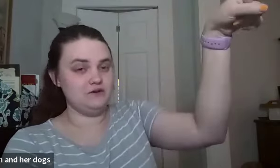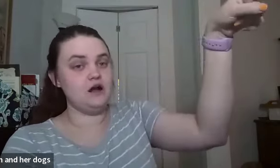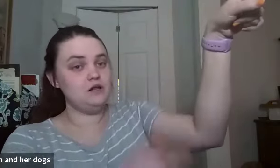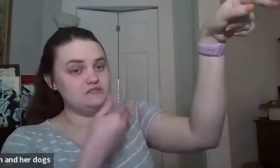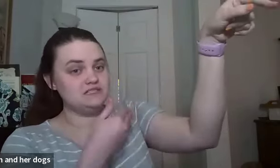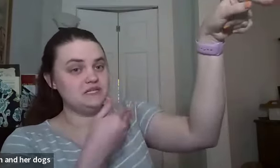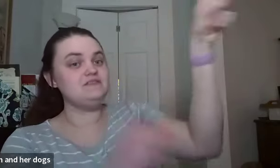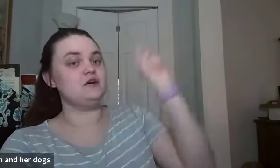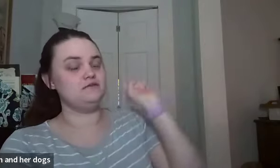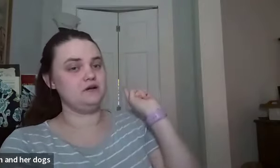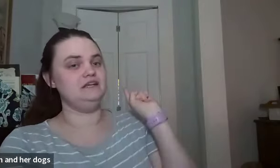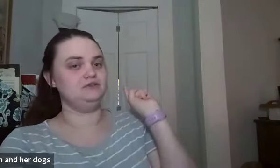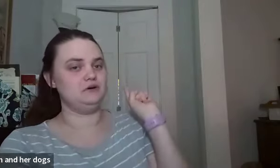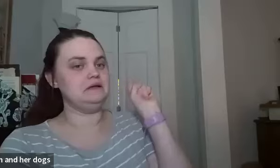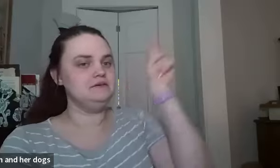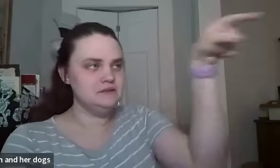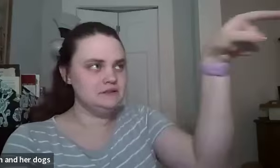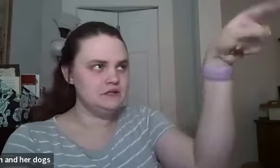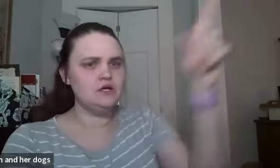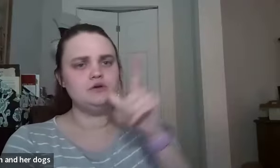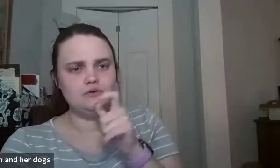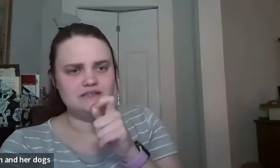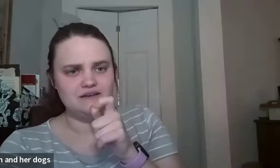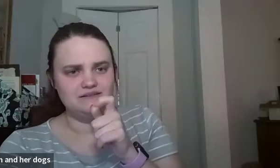They're not close to me, they are far. And you'll go like, who's that?